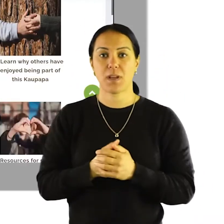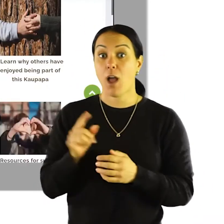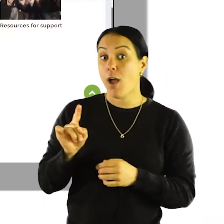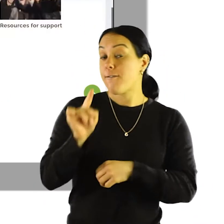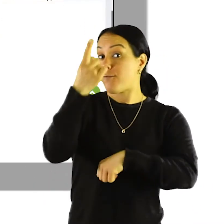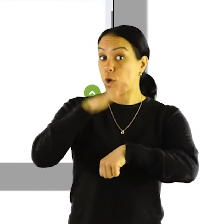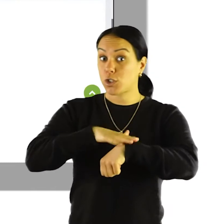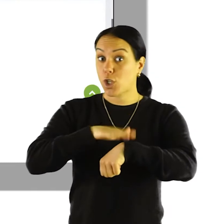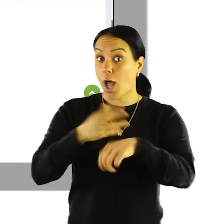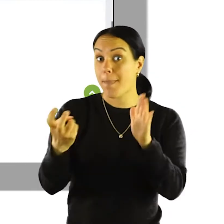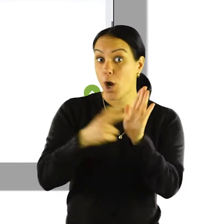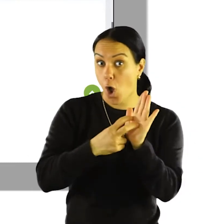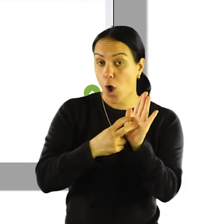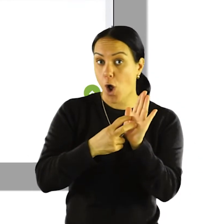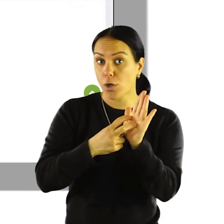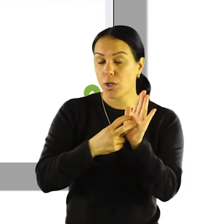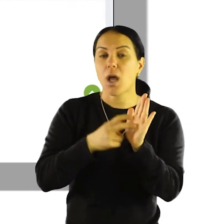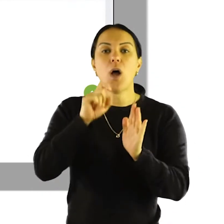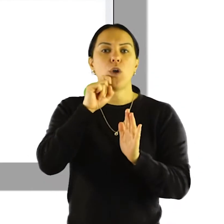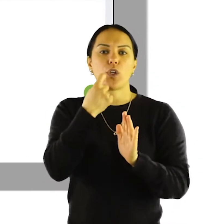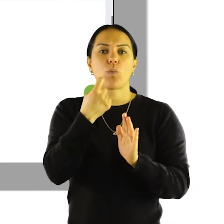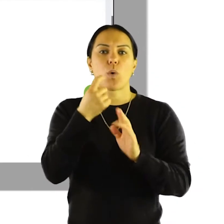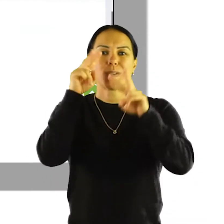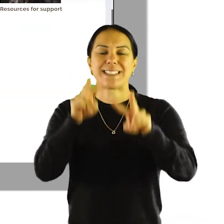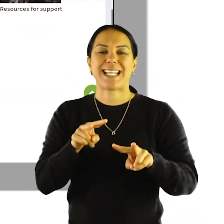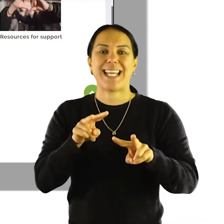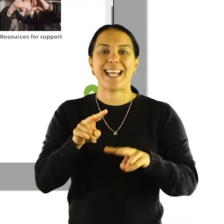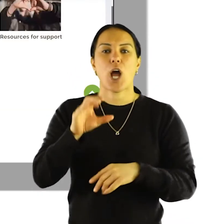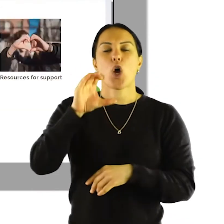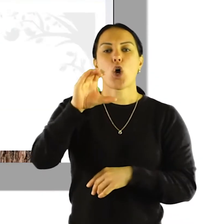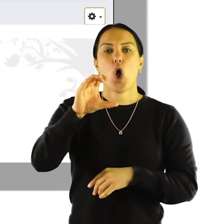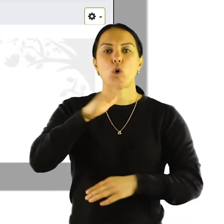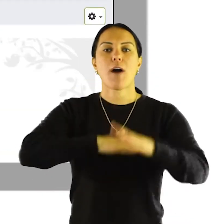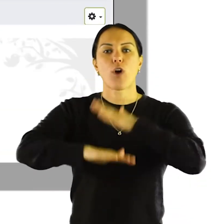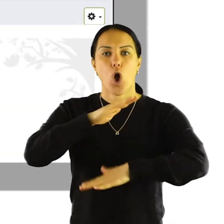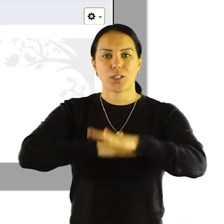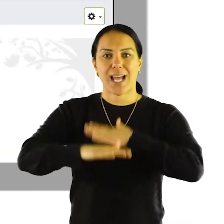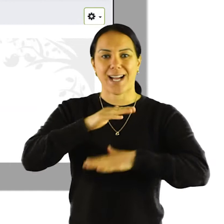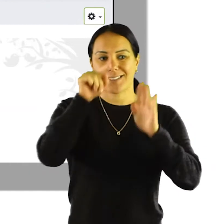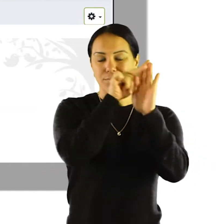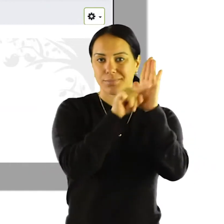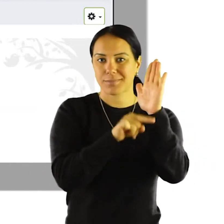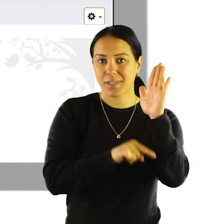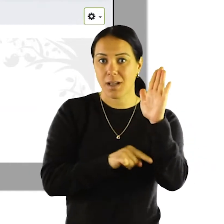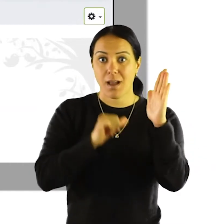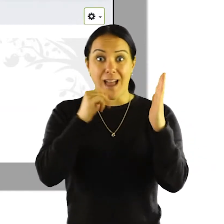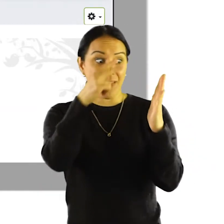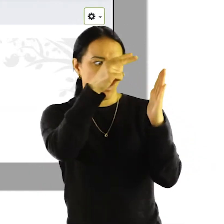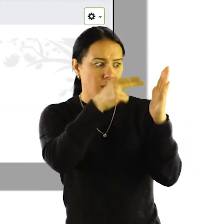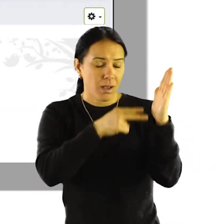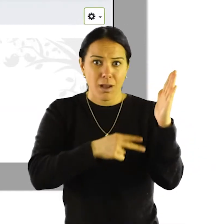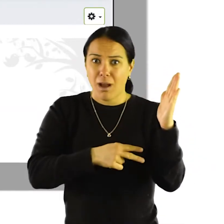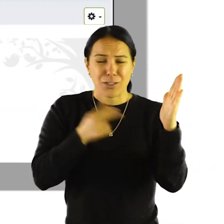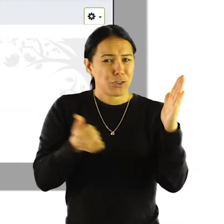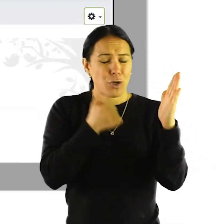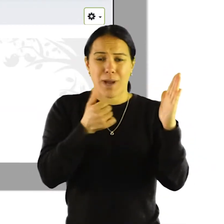you've not been here before, you will get a code of conduct come up. If it's too much to read, don't